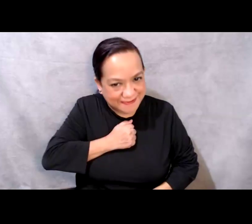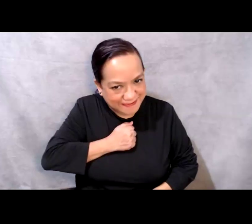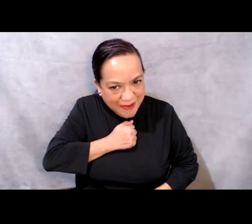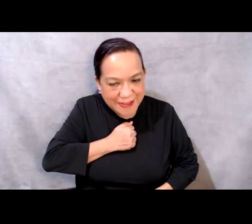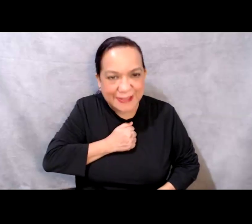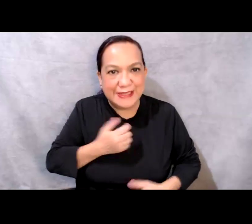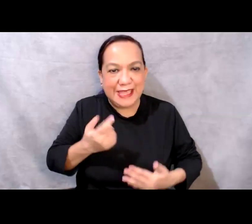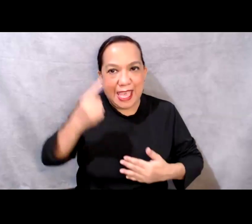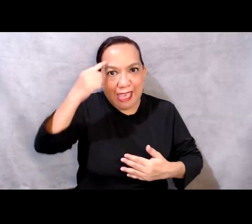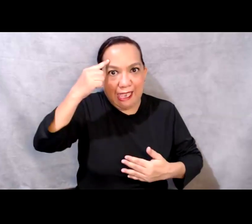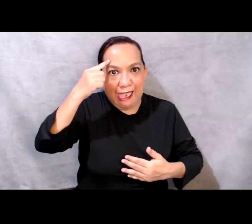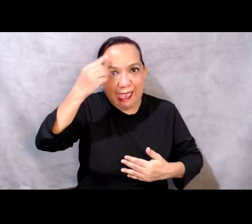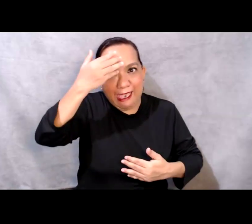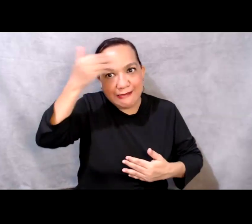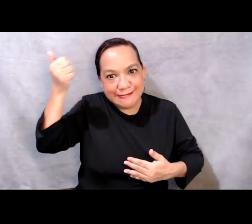shall stop. Thank you.